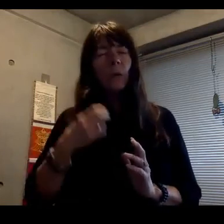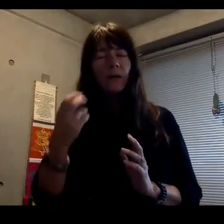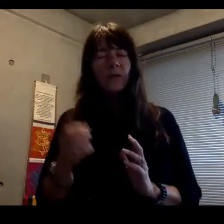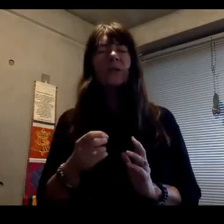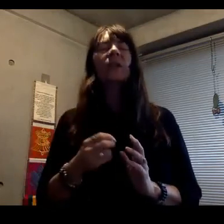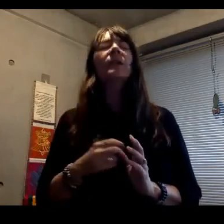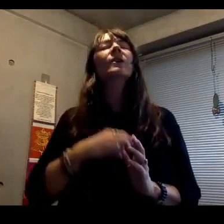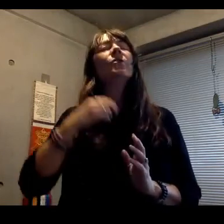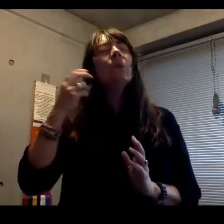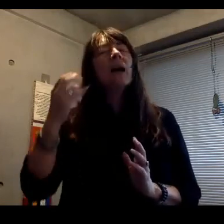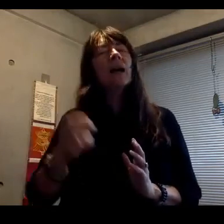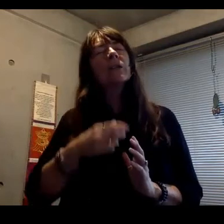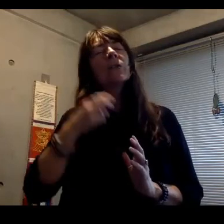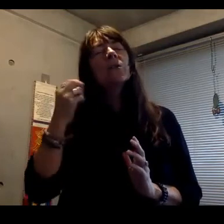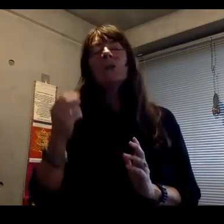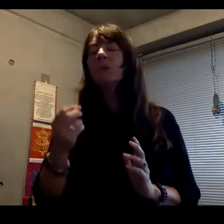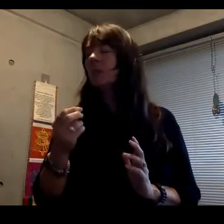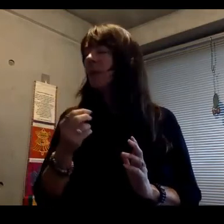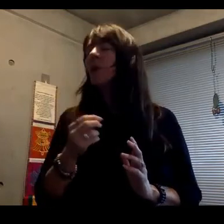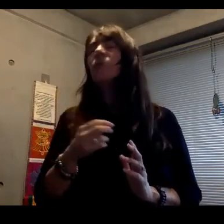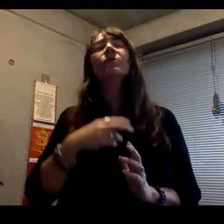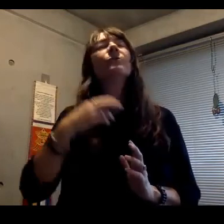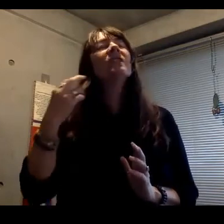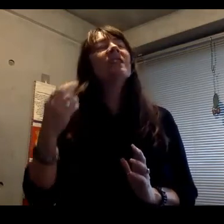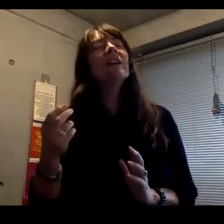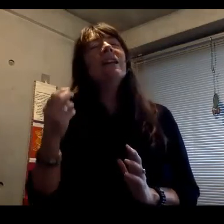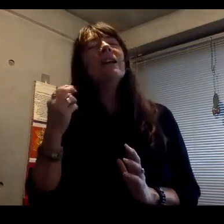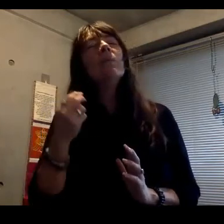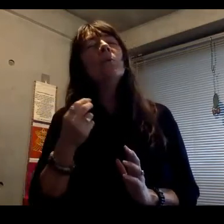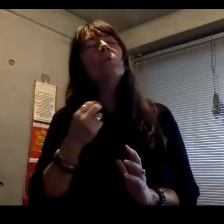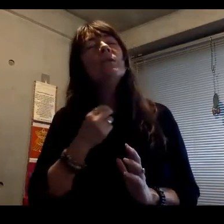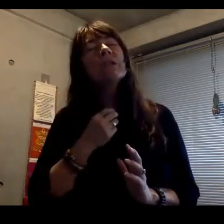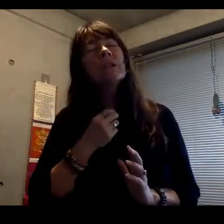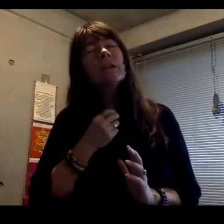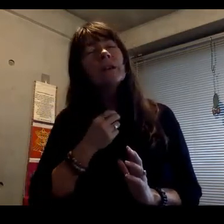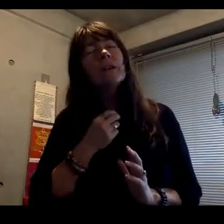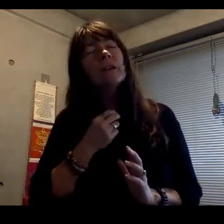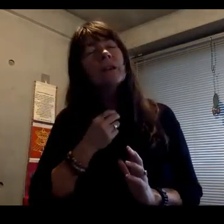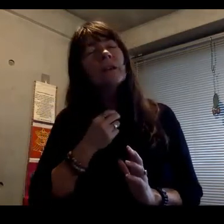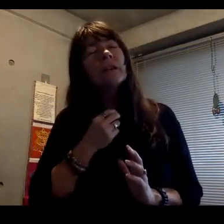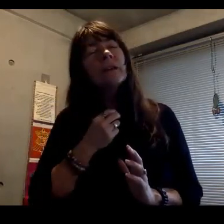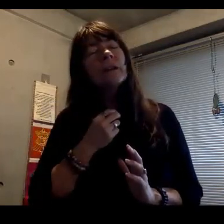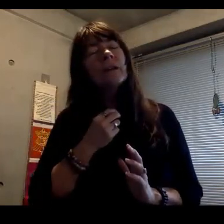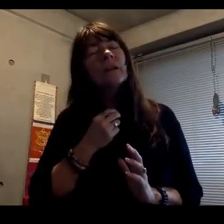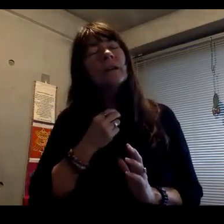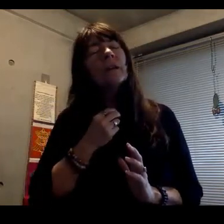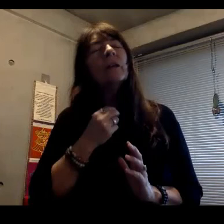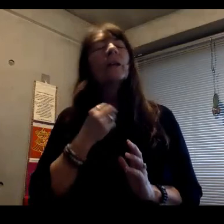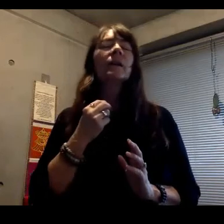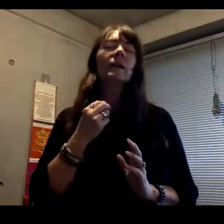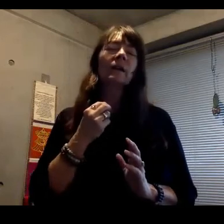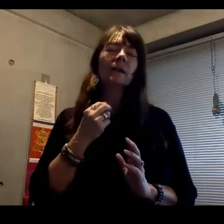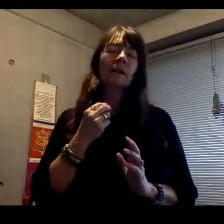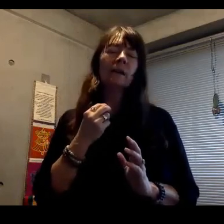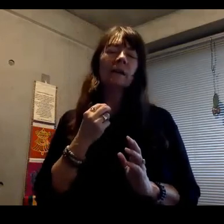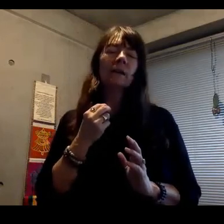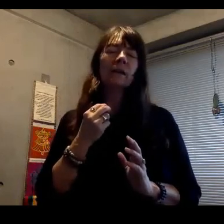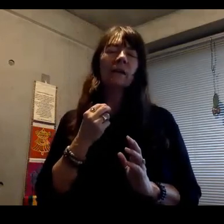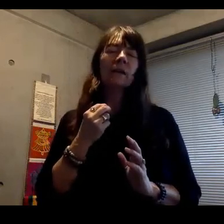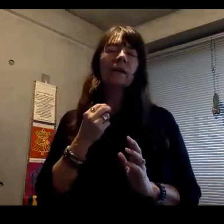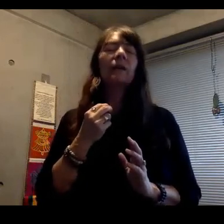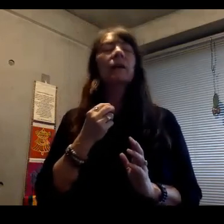your question to ask to those who study moons. And everybody has a different theory